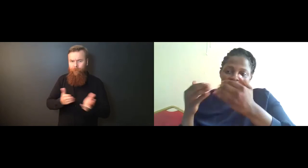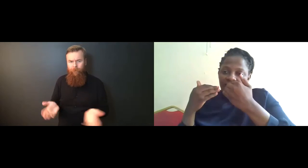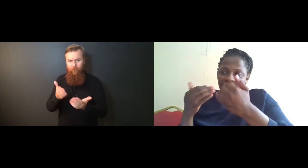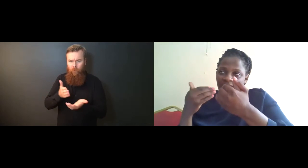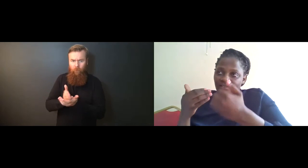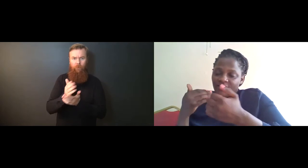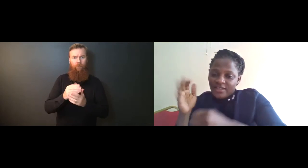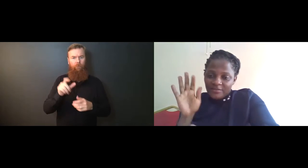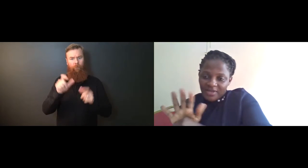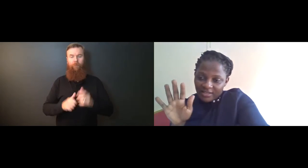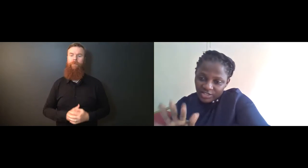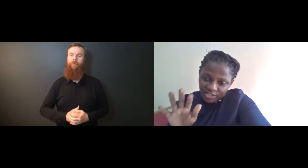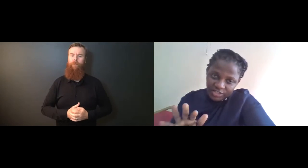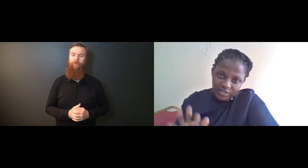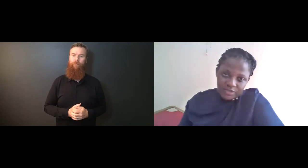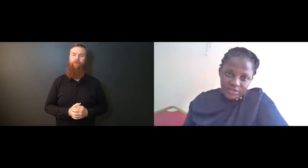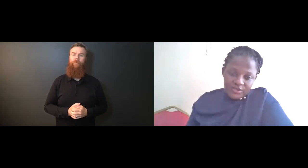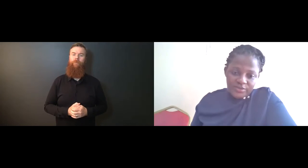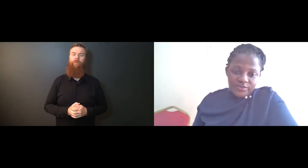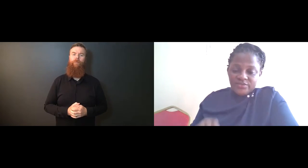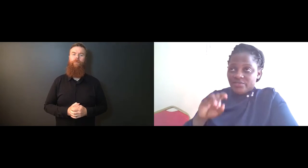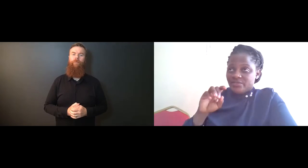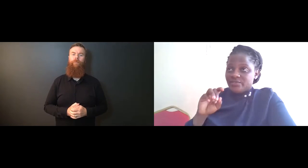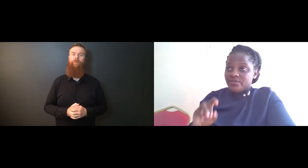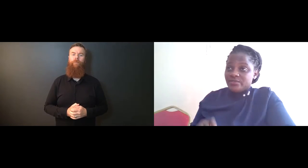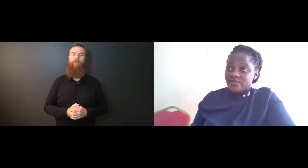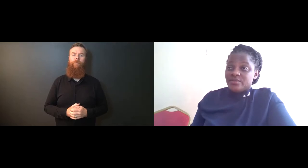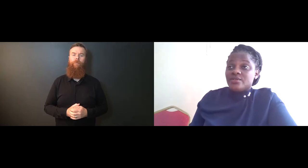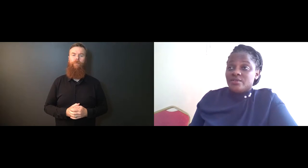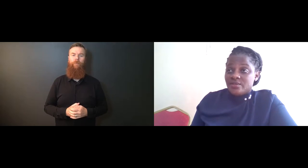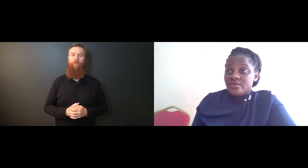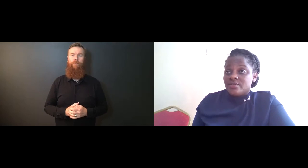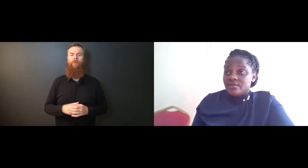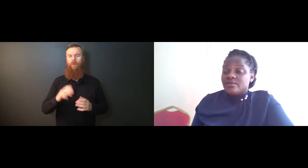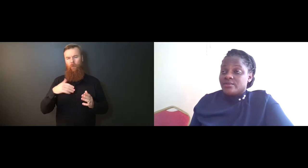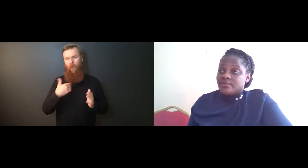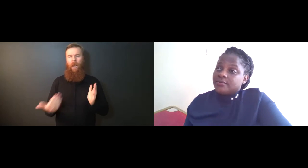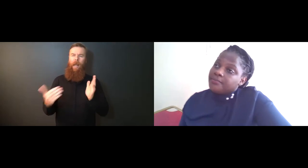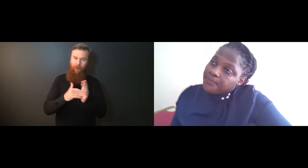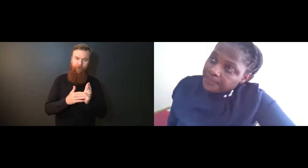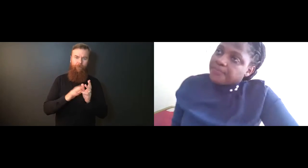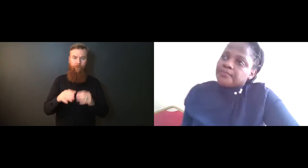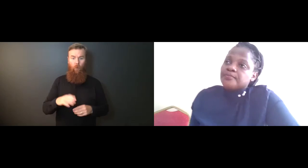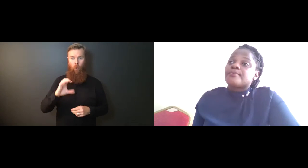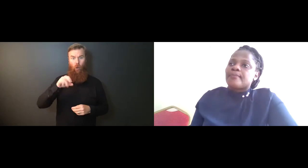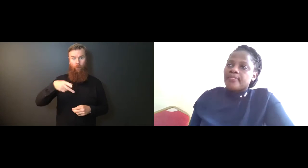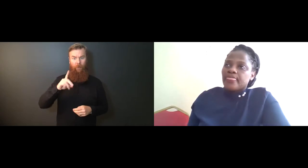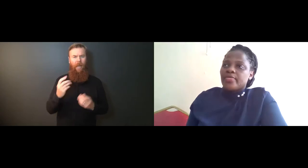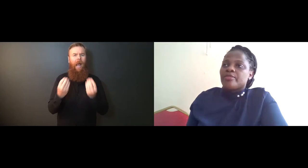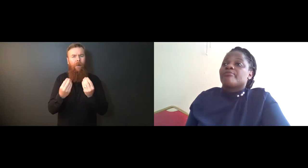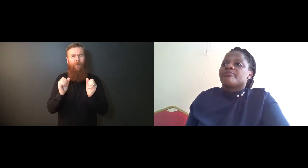So basically, how OPDs in Uganda could nurture and promote rights of young people with